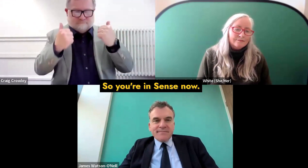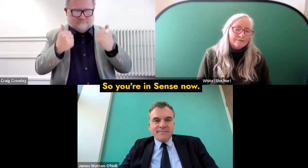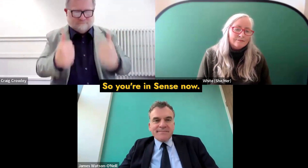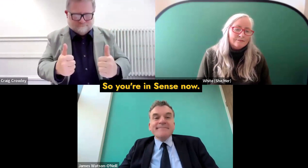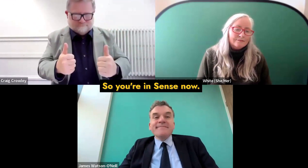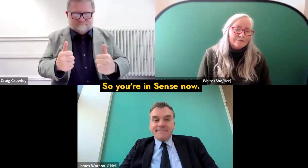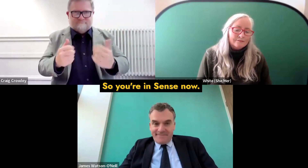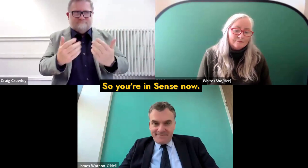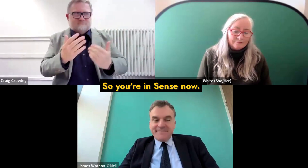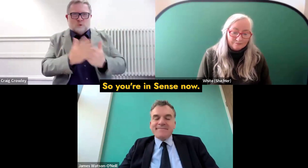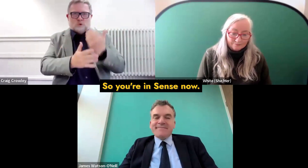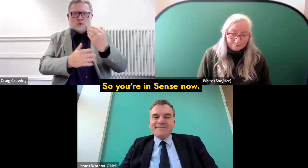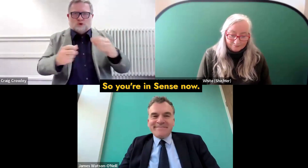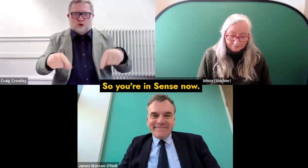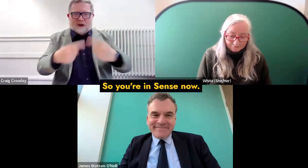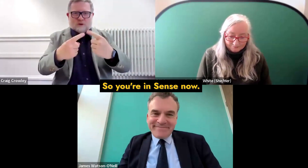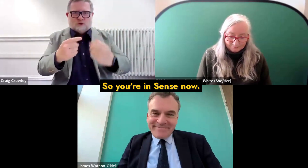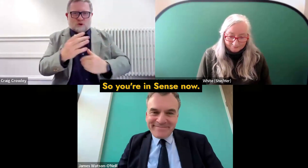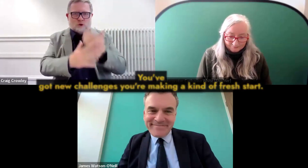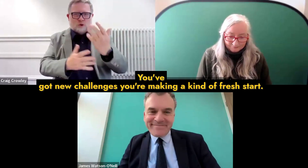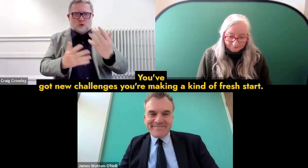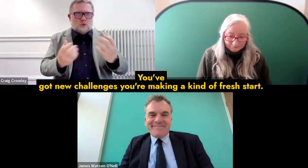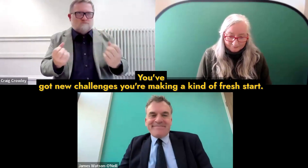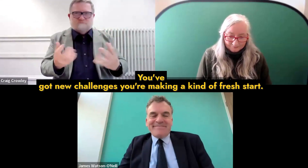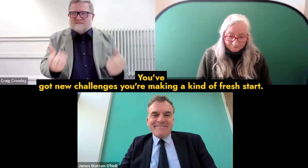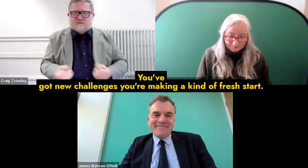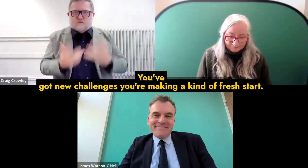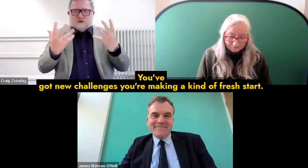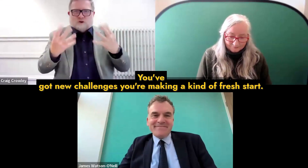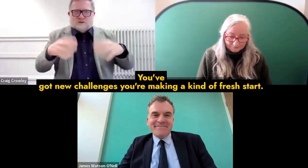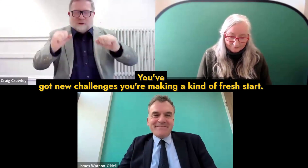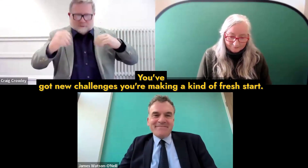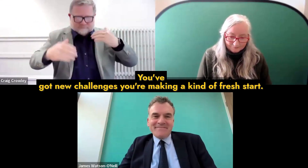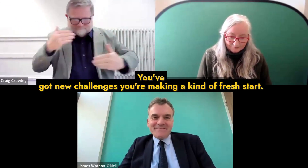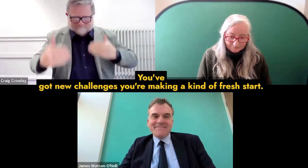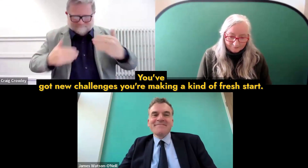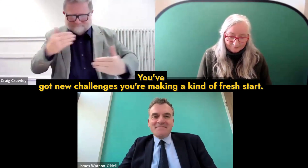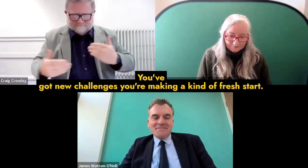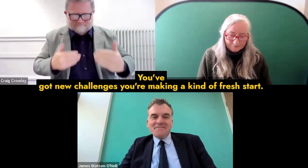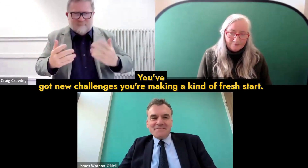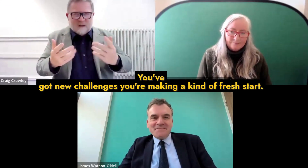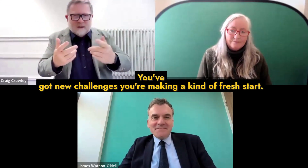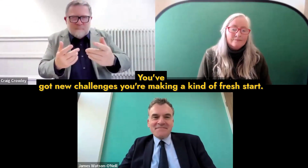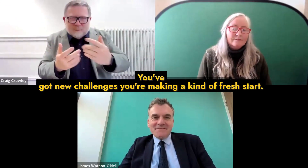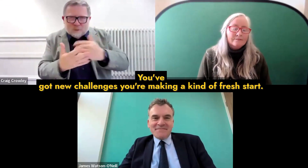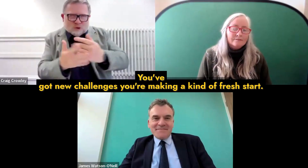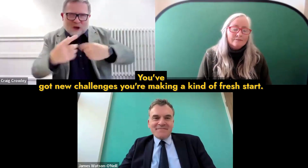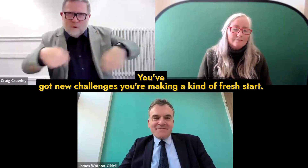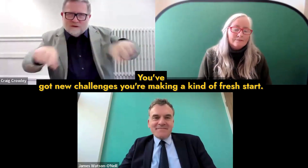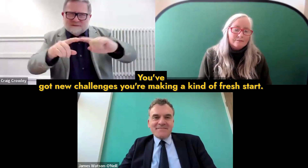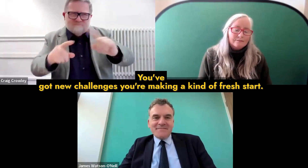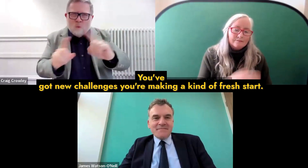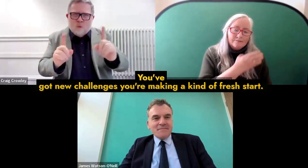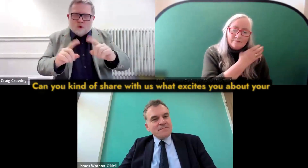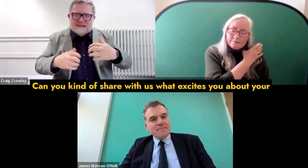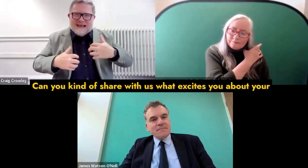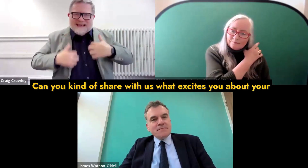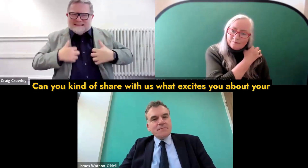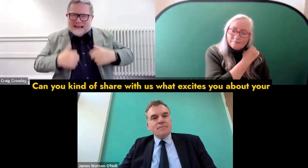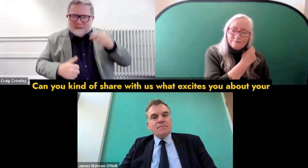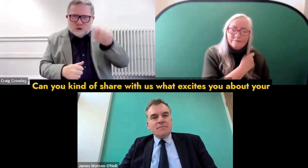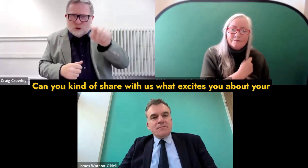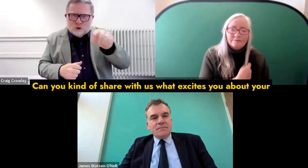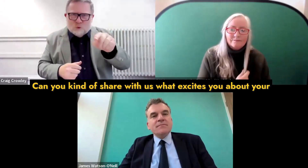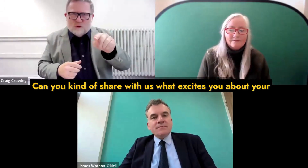So you're in Sense now. You've got new challenges. You're making a kind of fresh start.